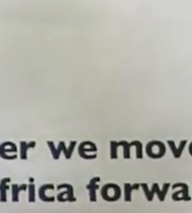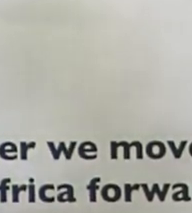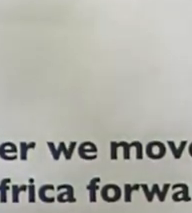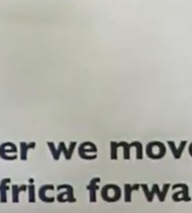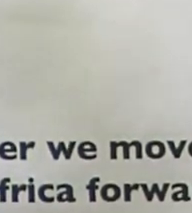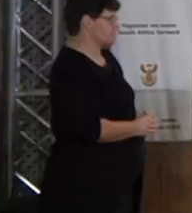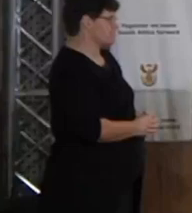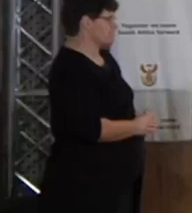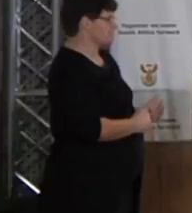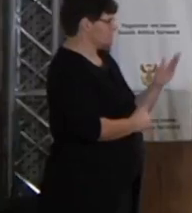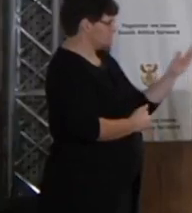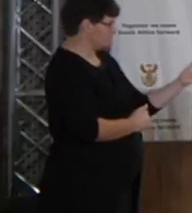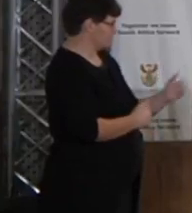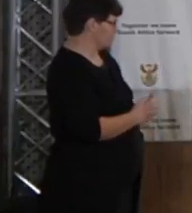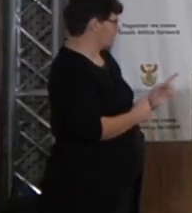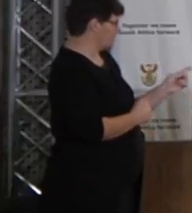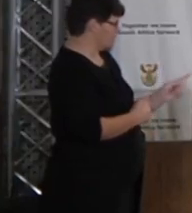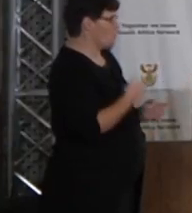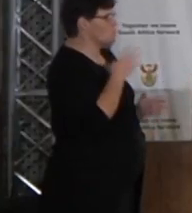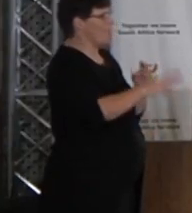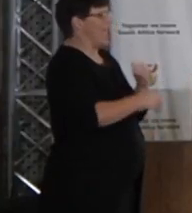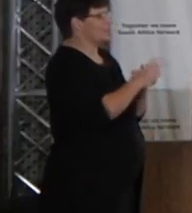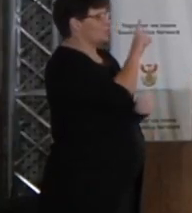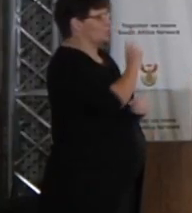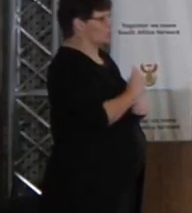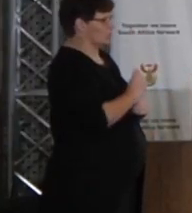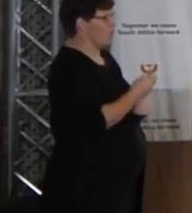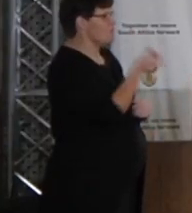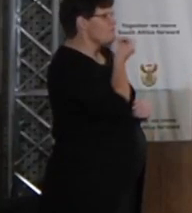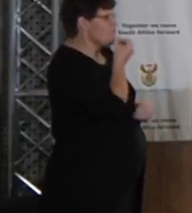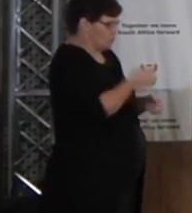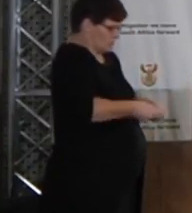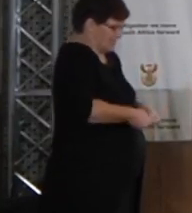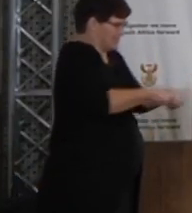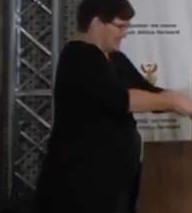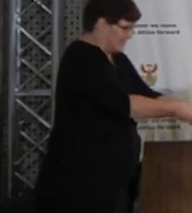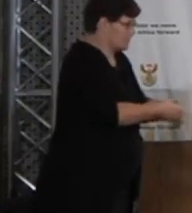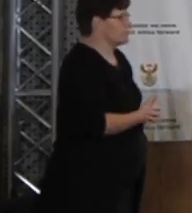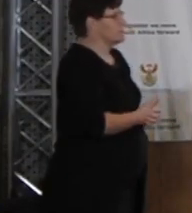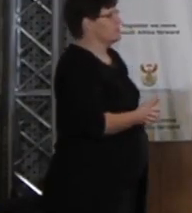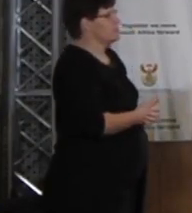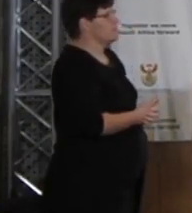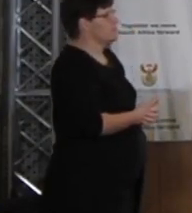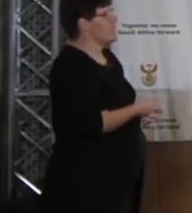And us. Can I just add on the question of food? Oh, okay, ma'am.